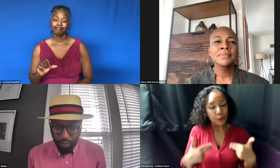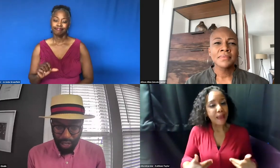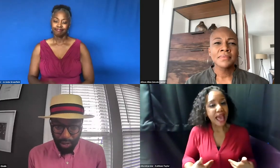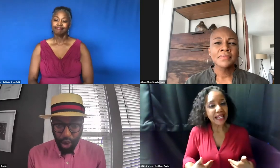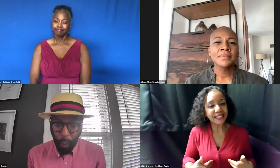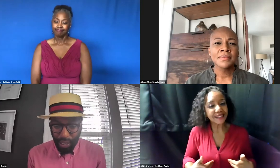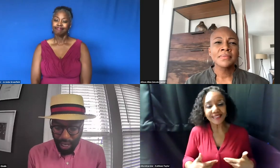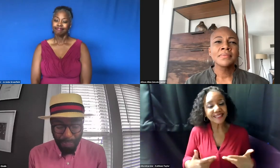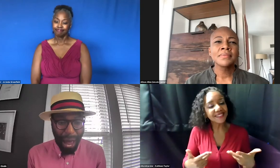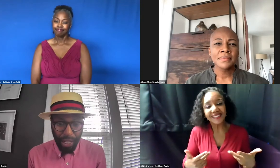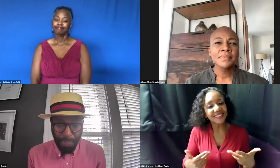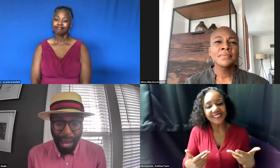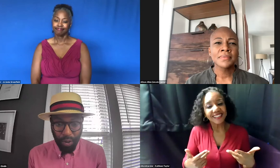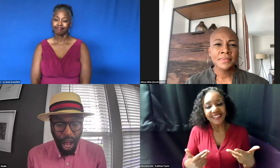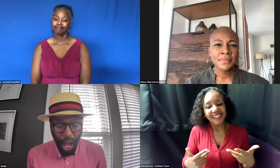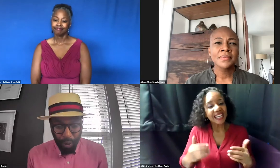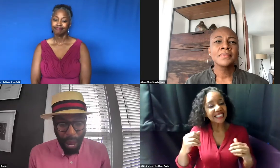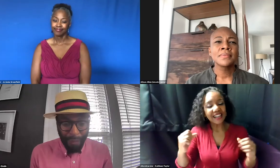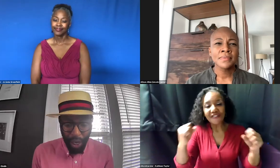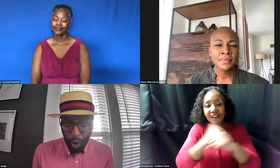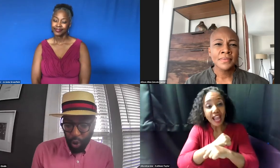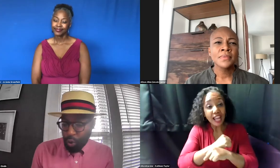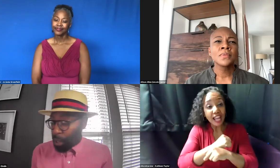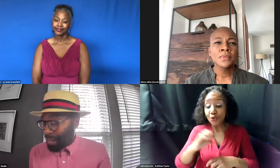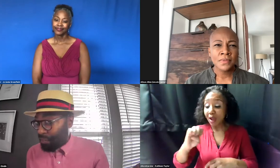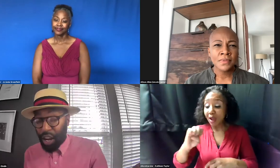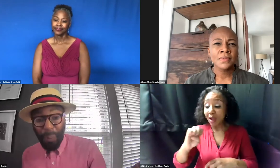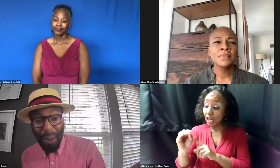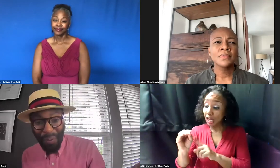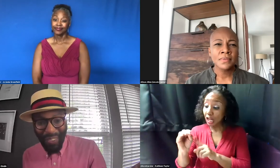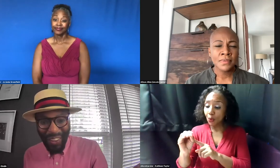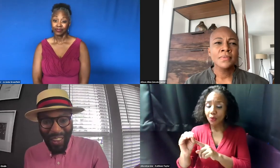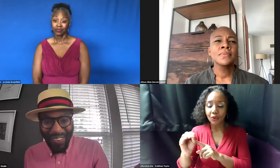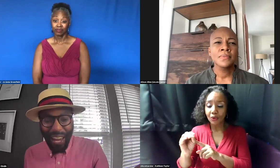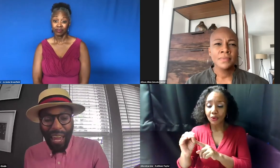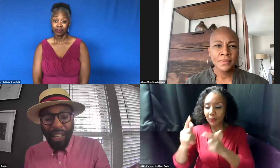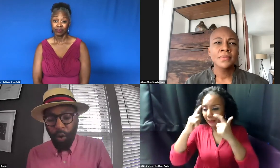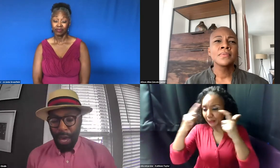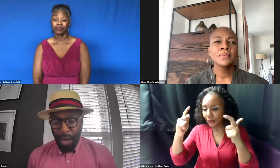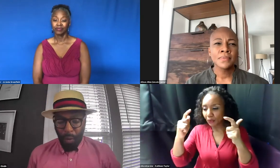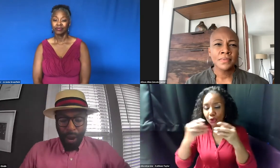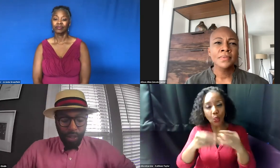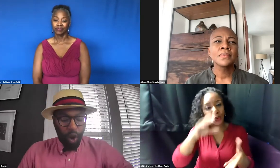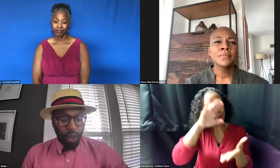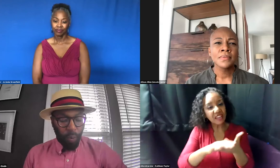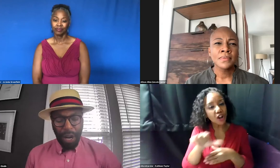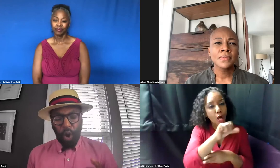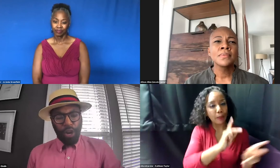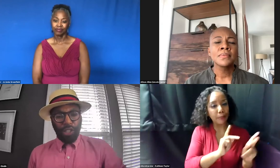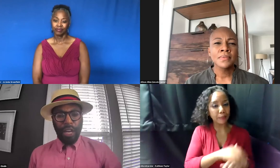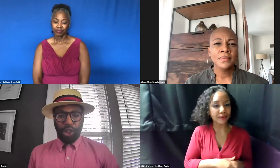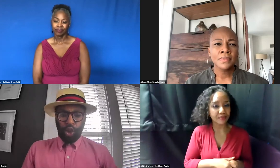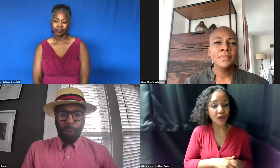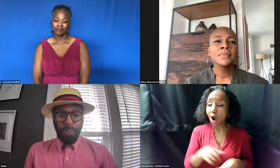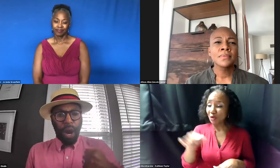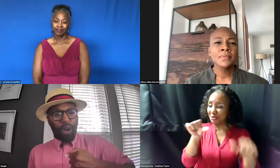in this battle. Once you have ego, you lose your belief in other people, mm-hmm. right? And so when you go into wearing that, oh,